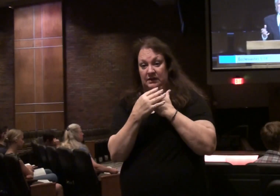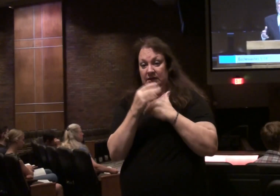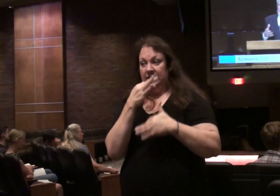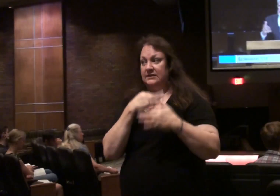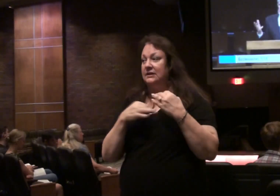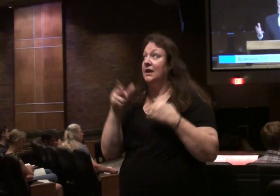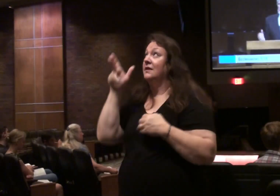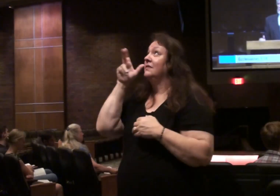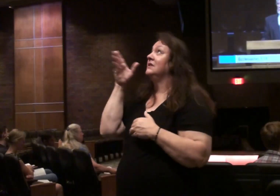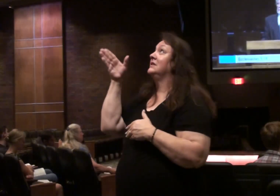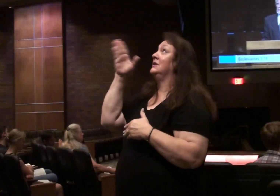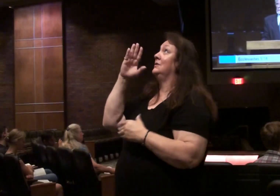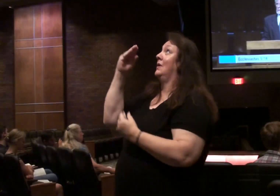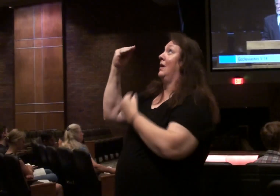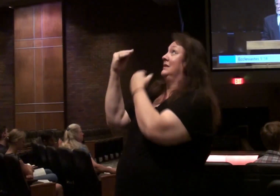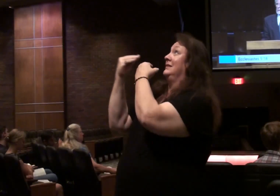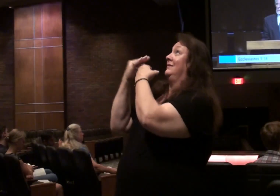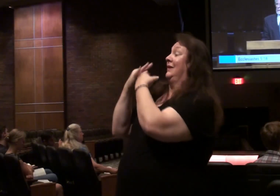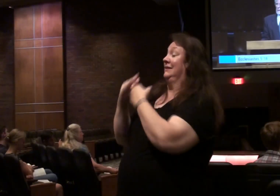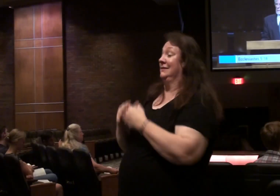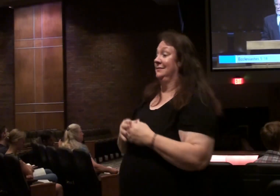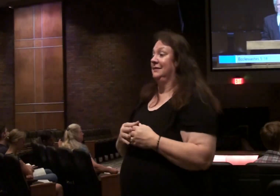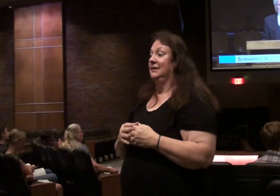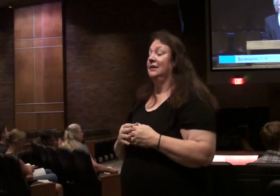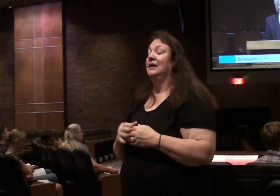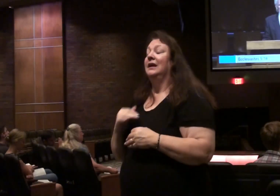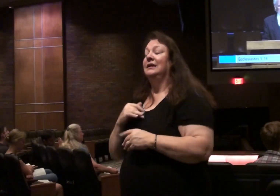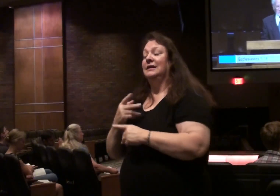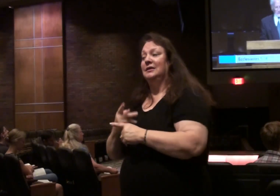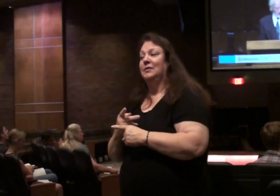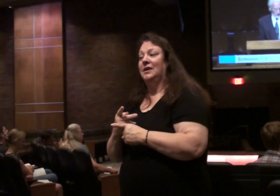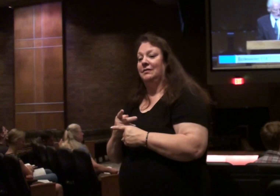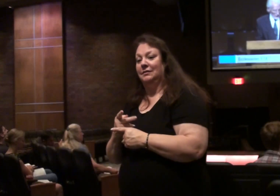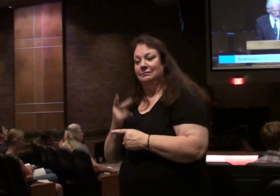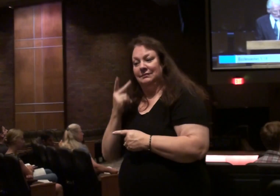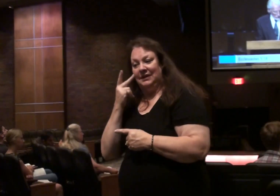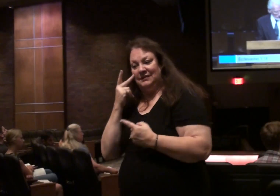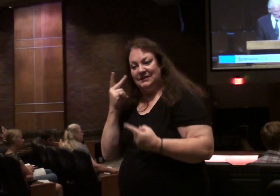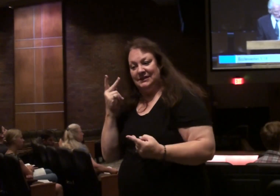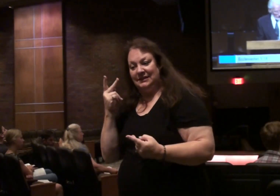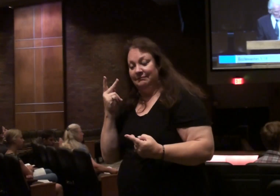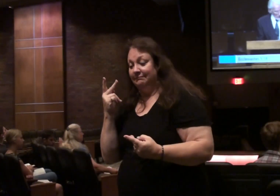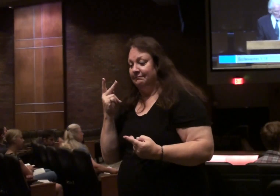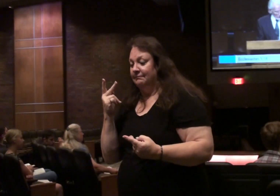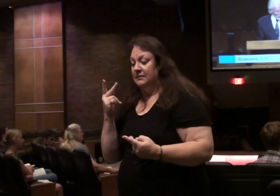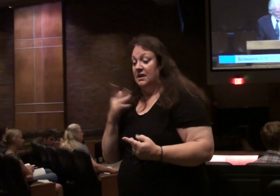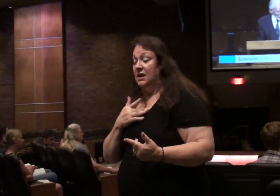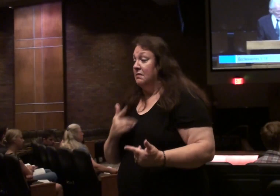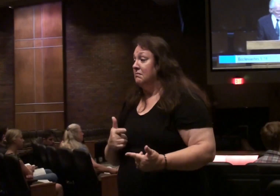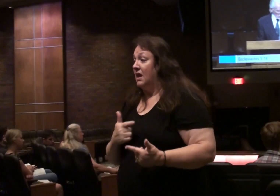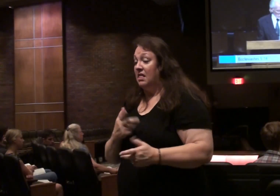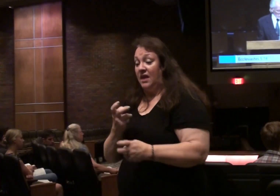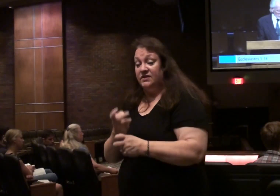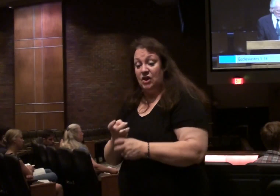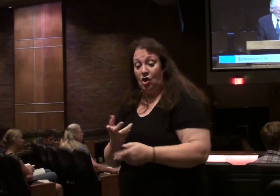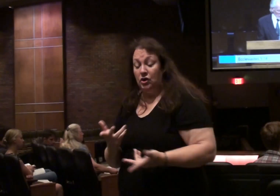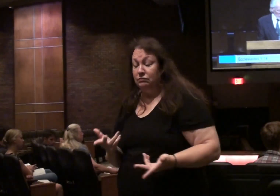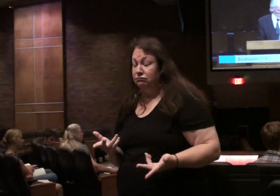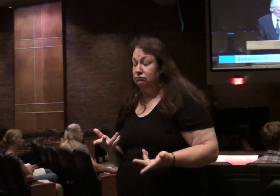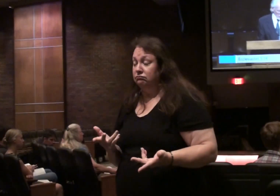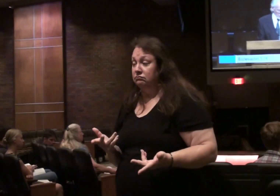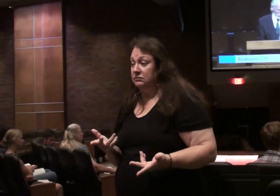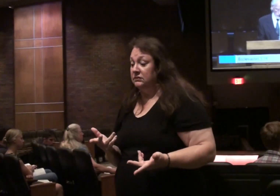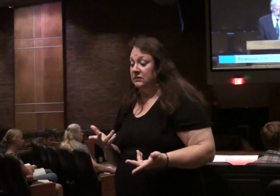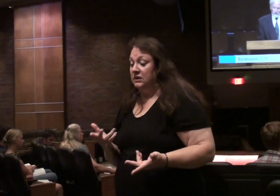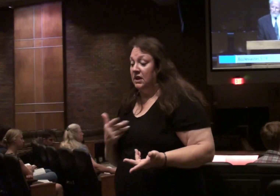wisdom, as we've seen the picture. I want to be careful. I see this. I don't see the fact that my life is difficult,